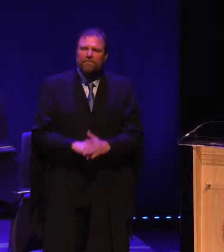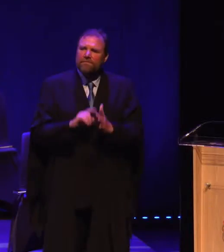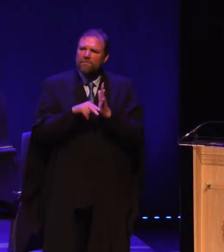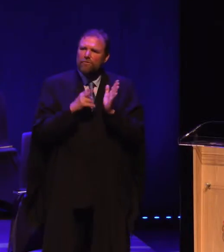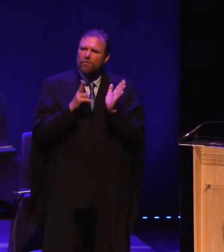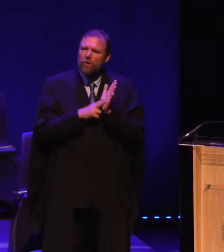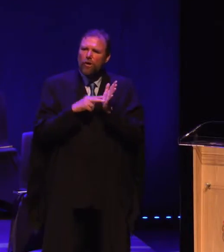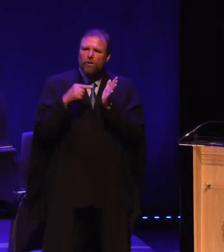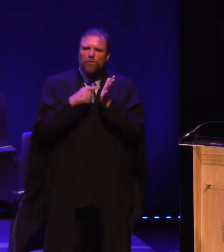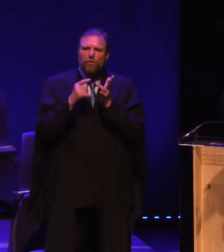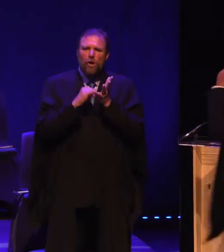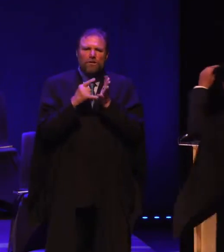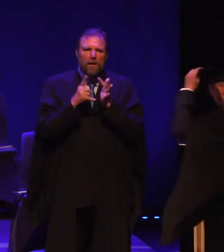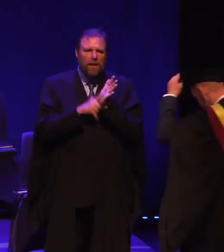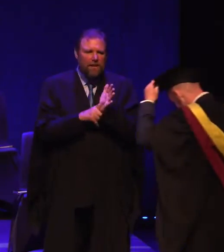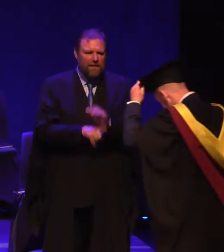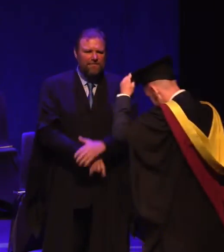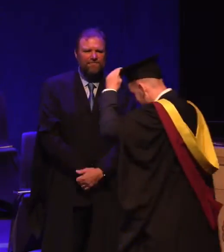John Tossell.